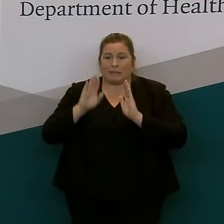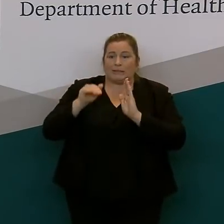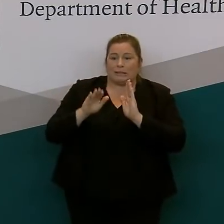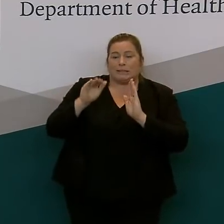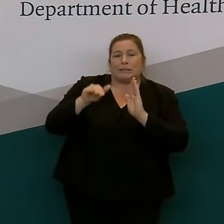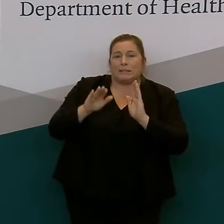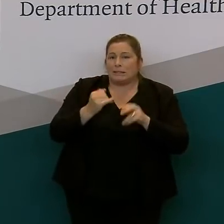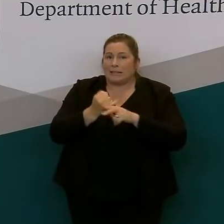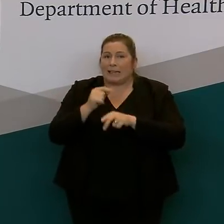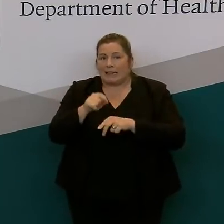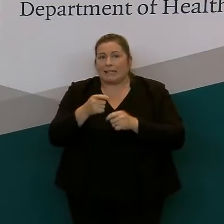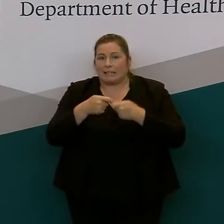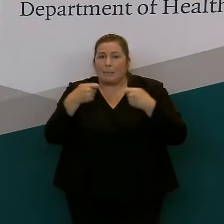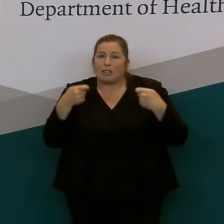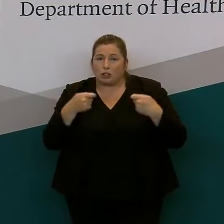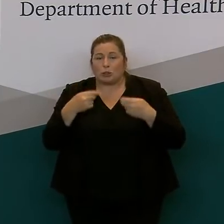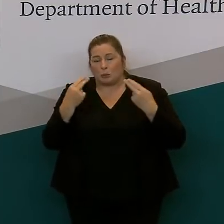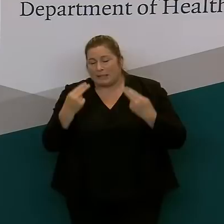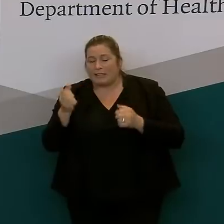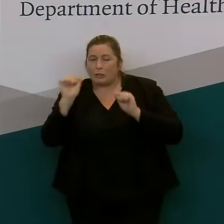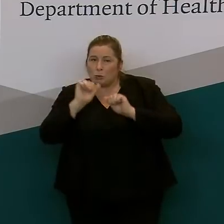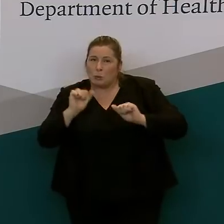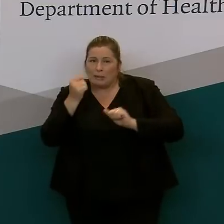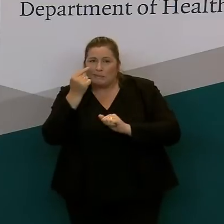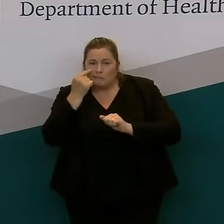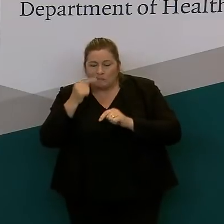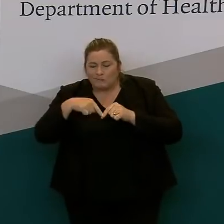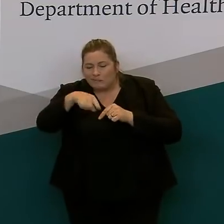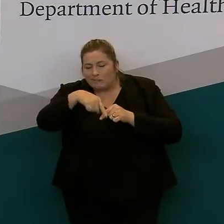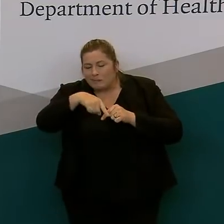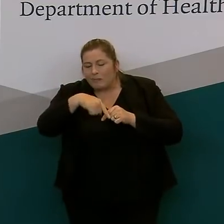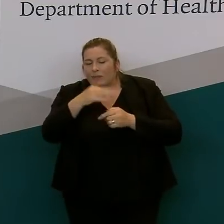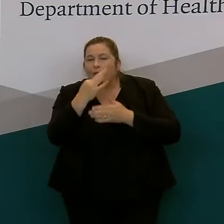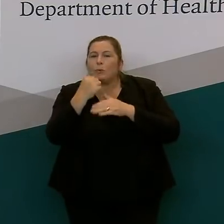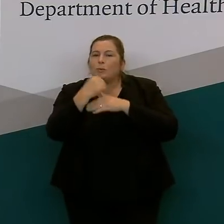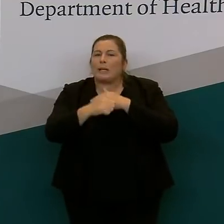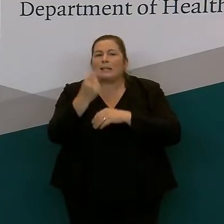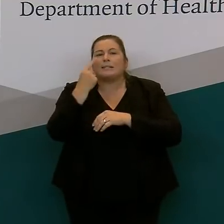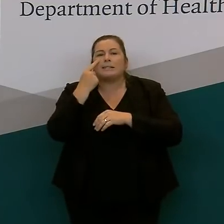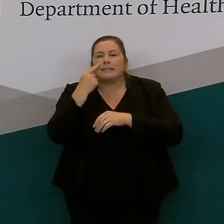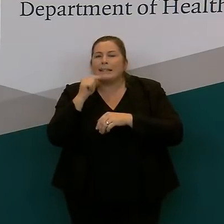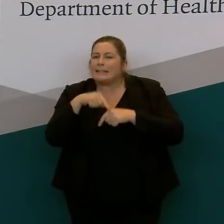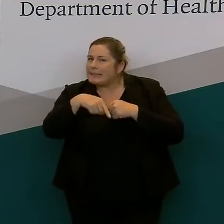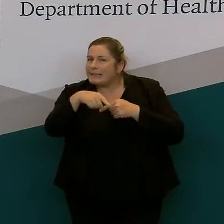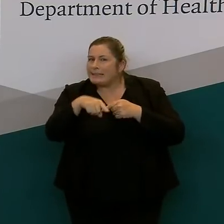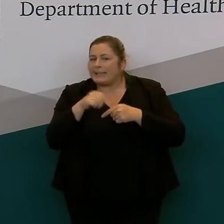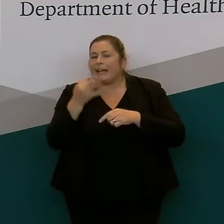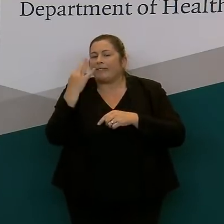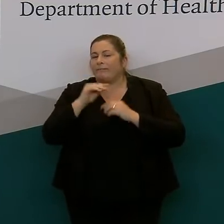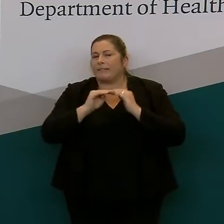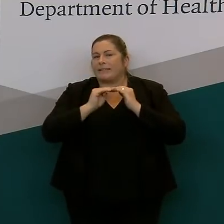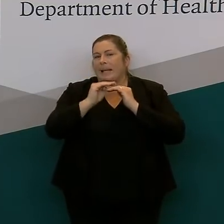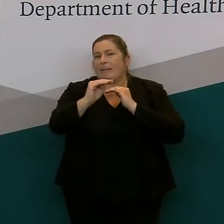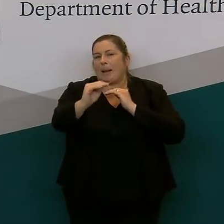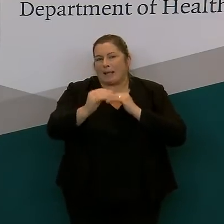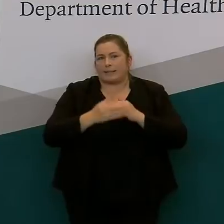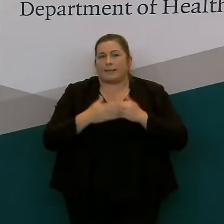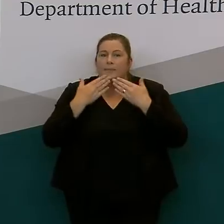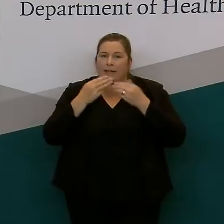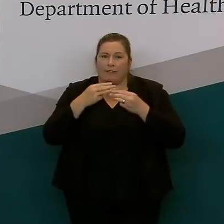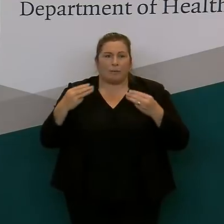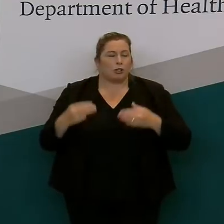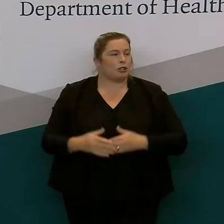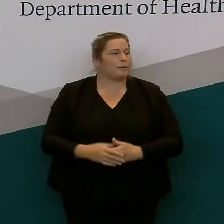in this measure, and we'll just have to wait for the next few days to see if that stabilises. Thanks,